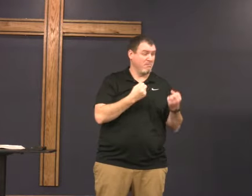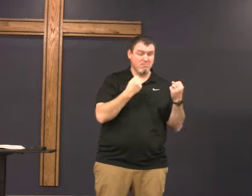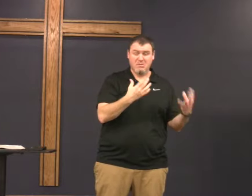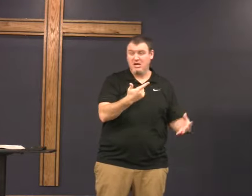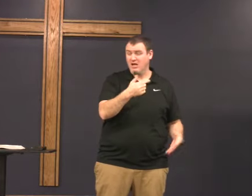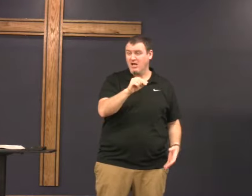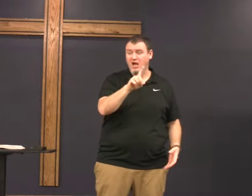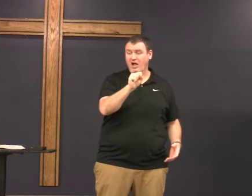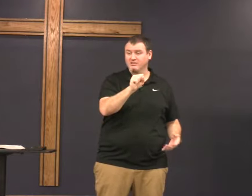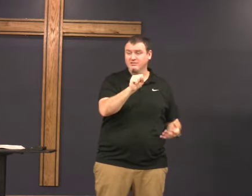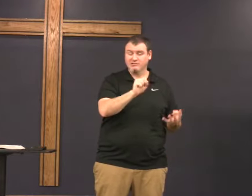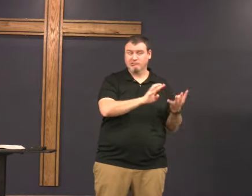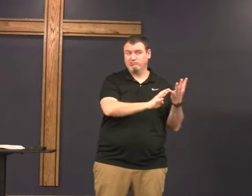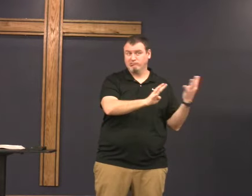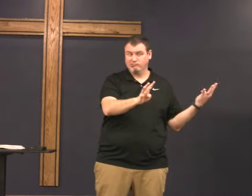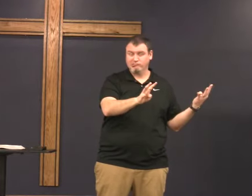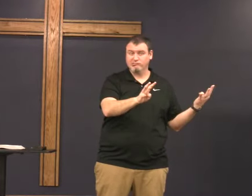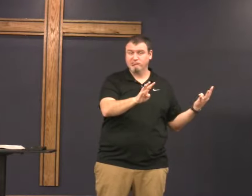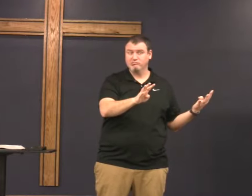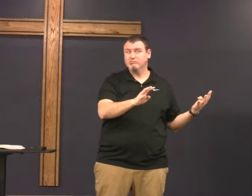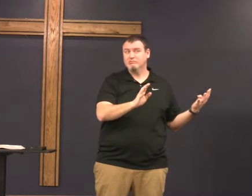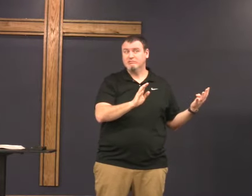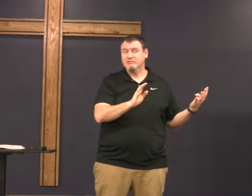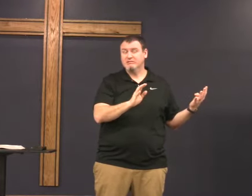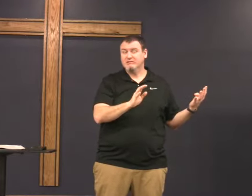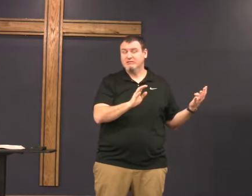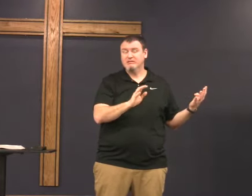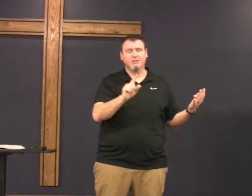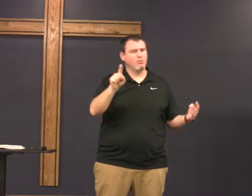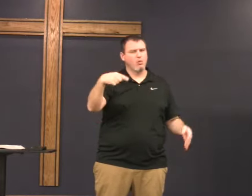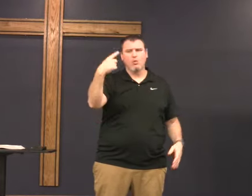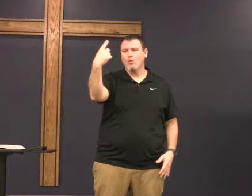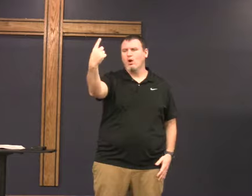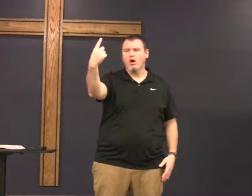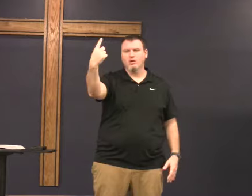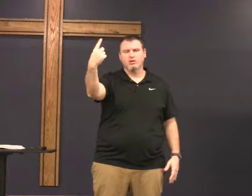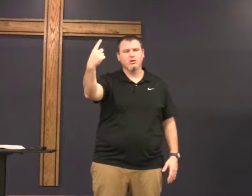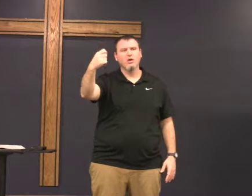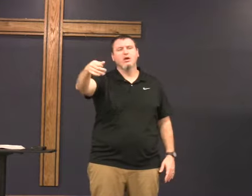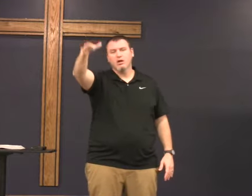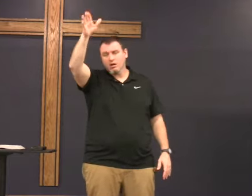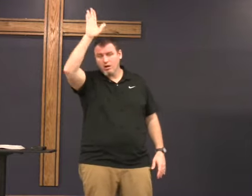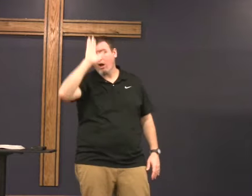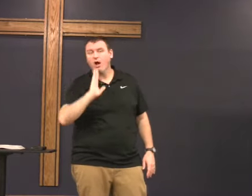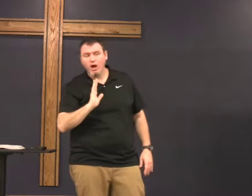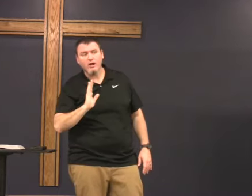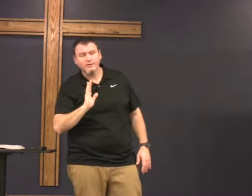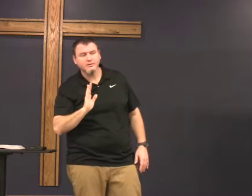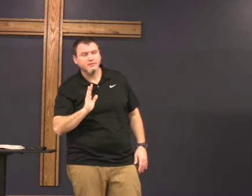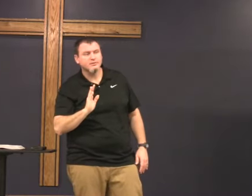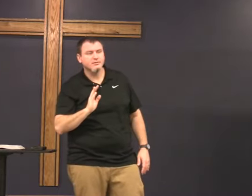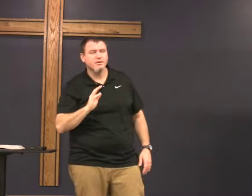He knew who was the right God. He knew there were a lineup of little g gods and one Most High God.